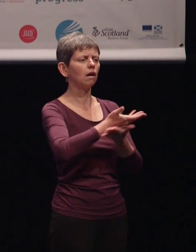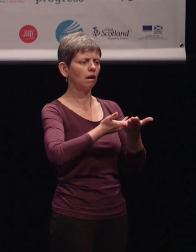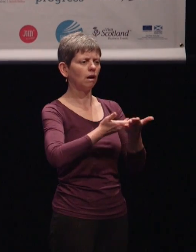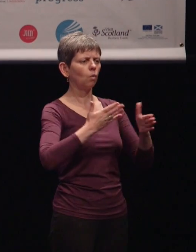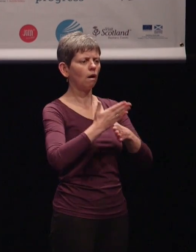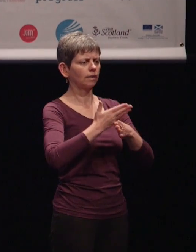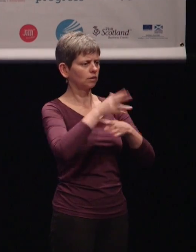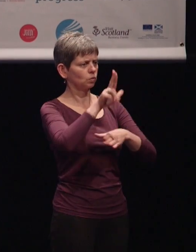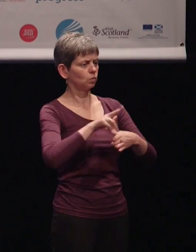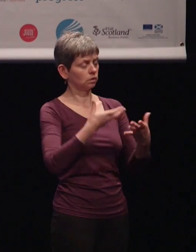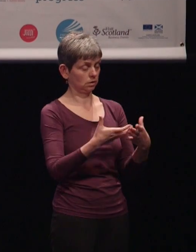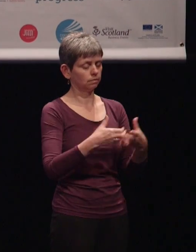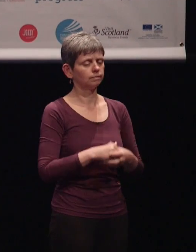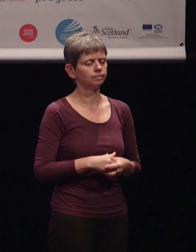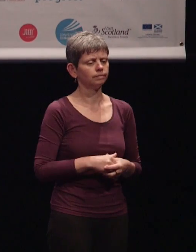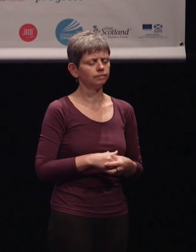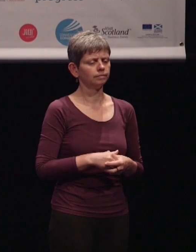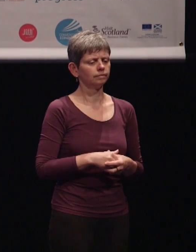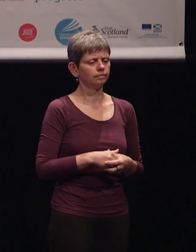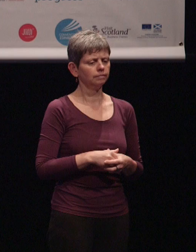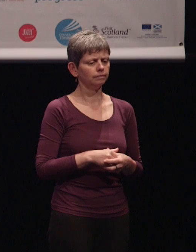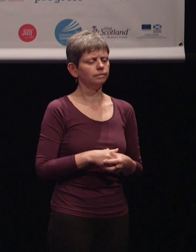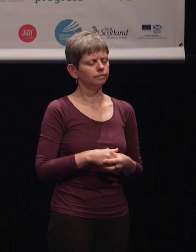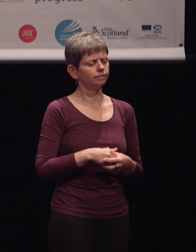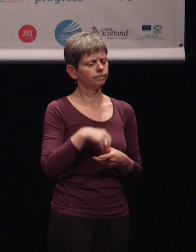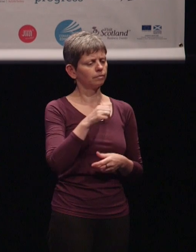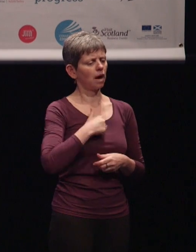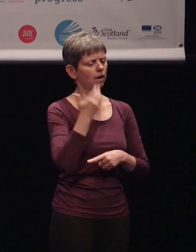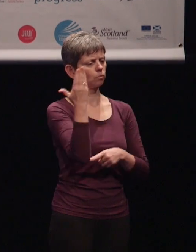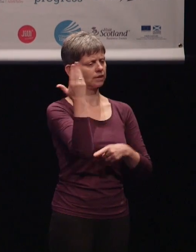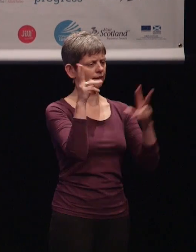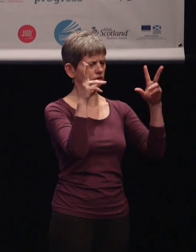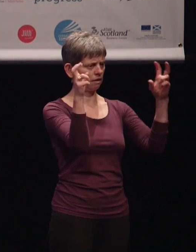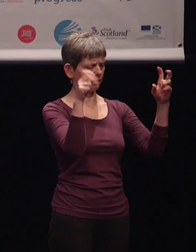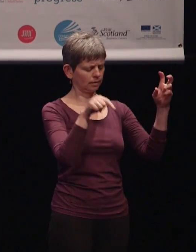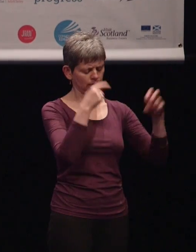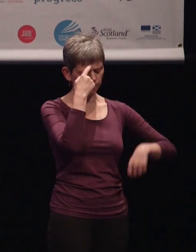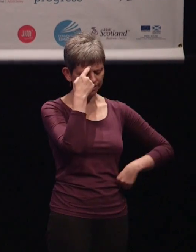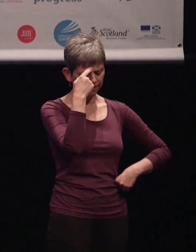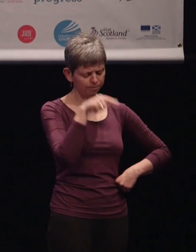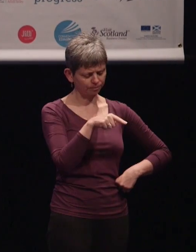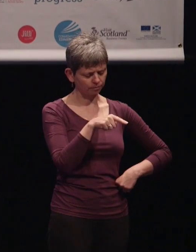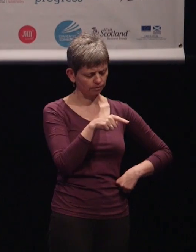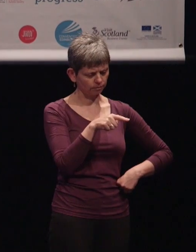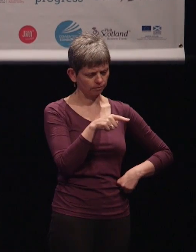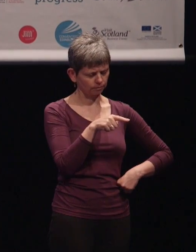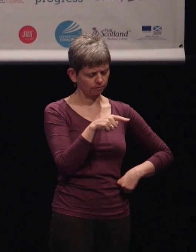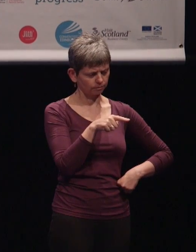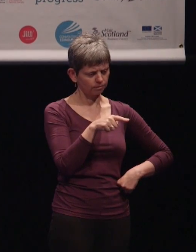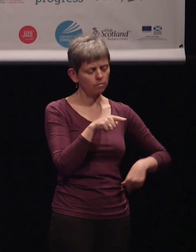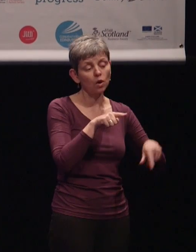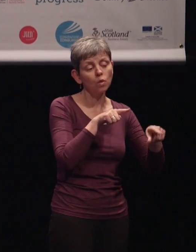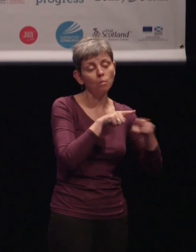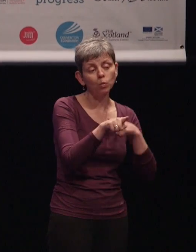reviewed coming here, the title of my presentation, I was thinking now, maybe I won't tell you what the most